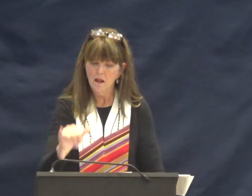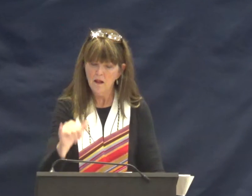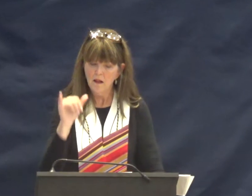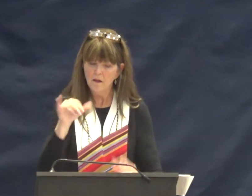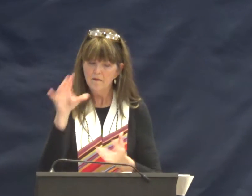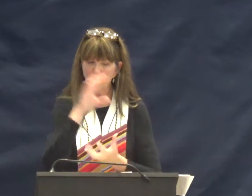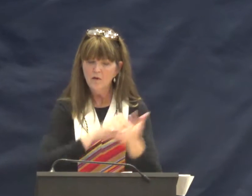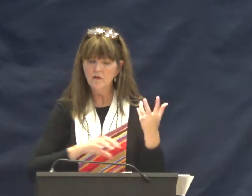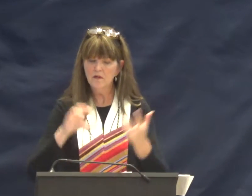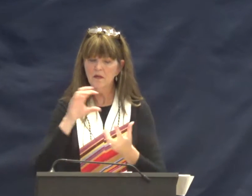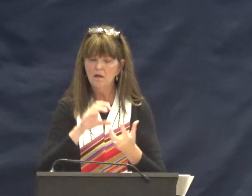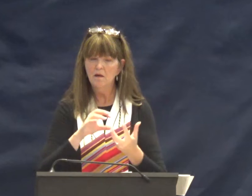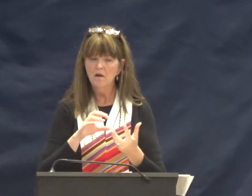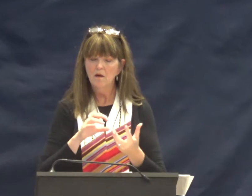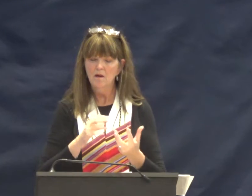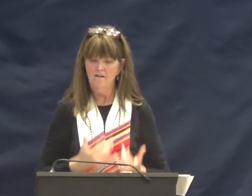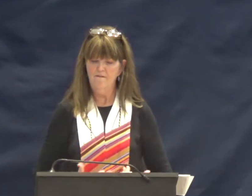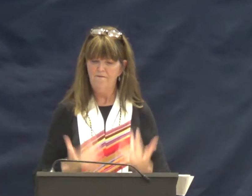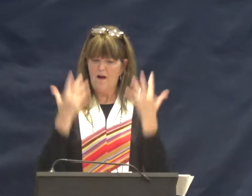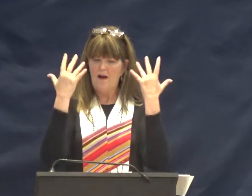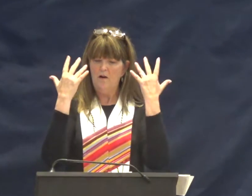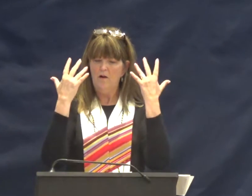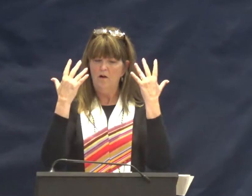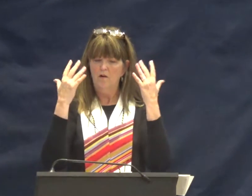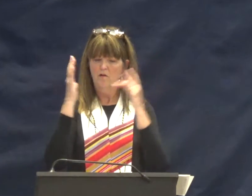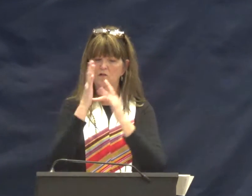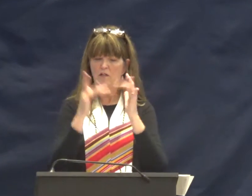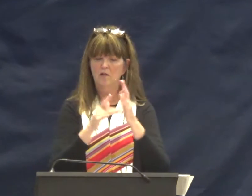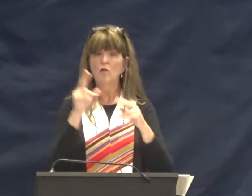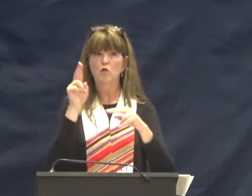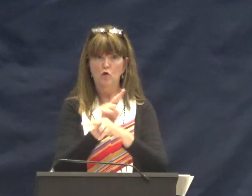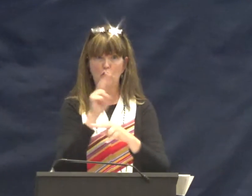as referring to hell. That's a little confusing.